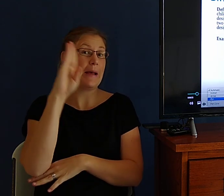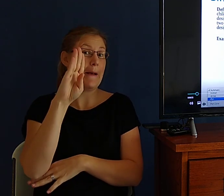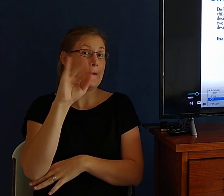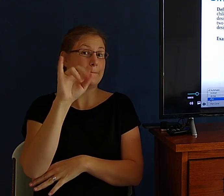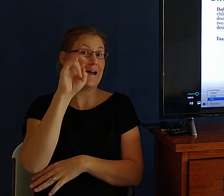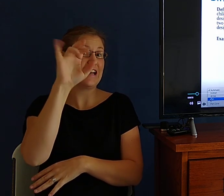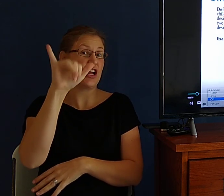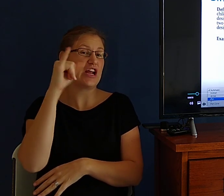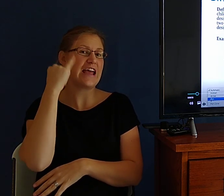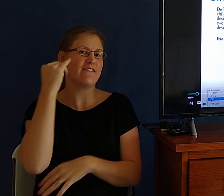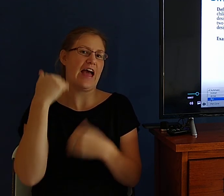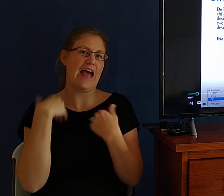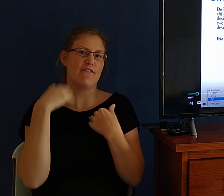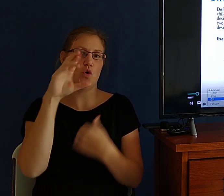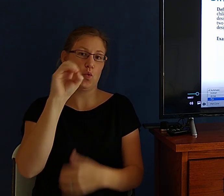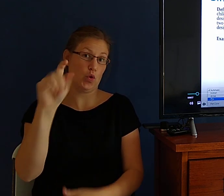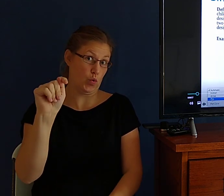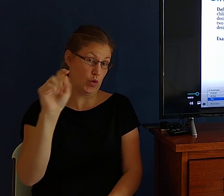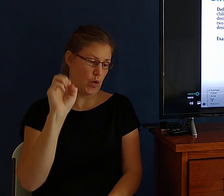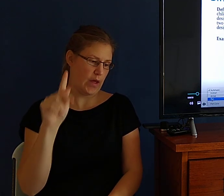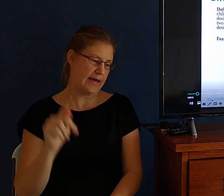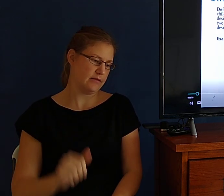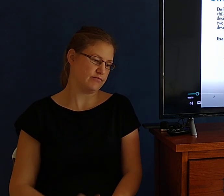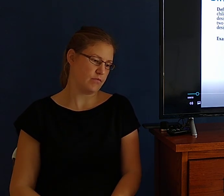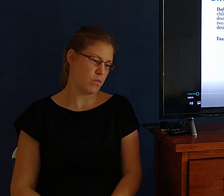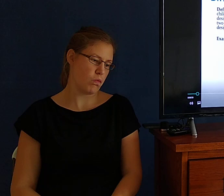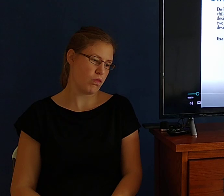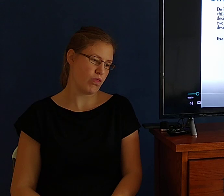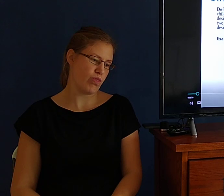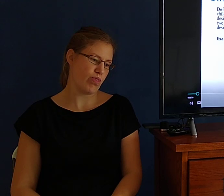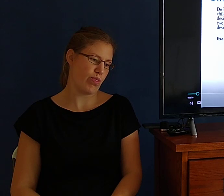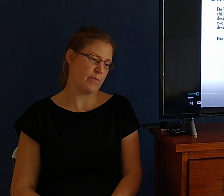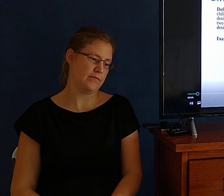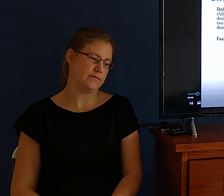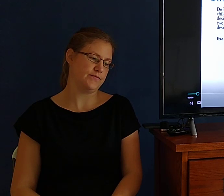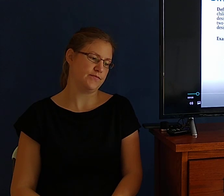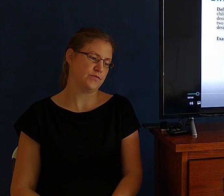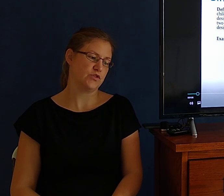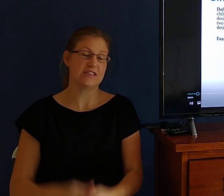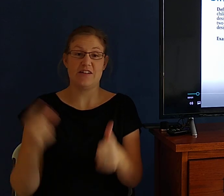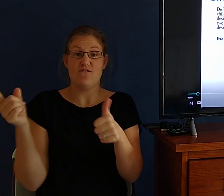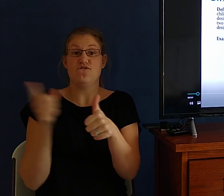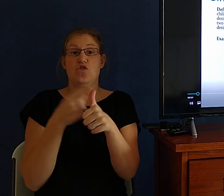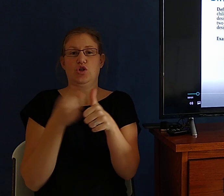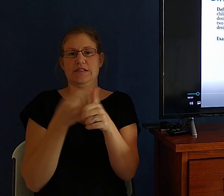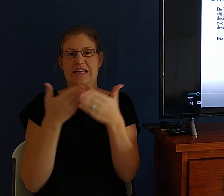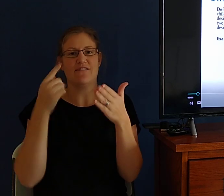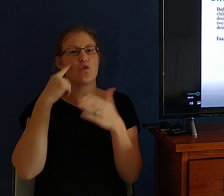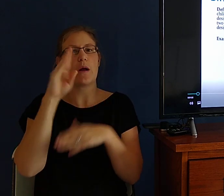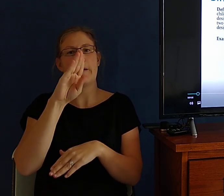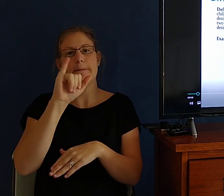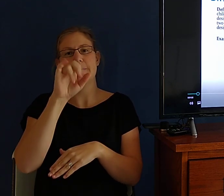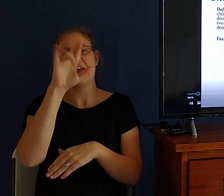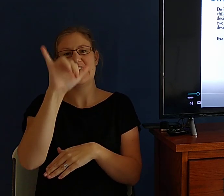has a root. Okay? So this is the first condition in the binary tree, in which each